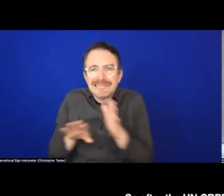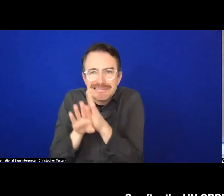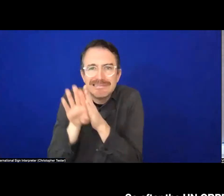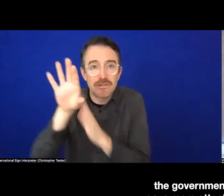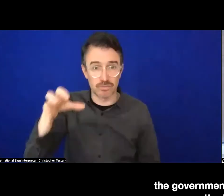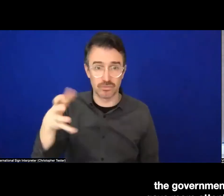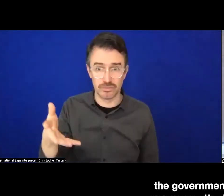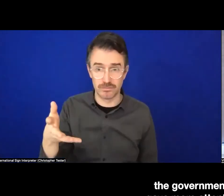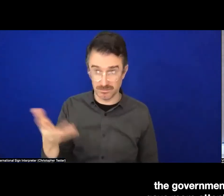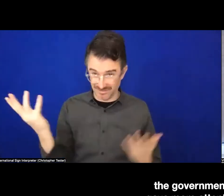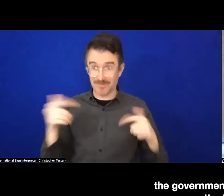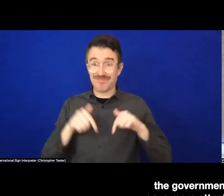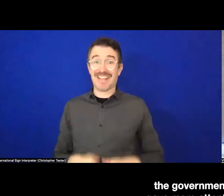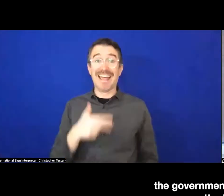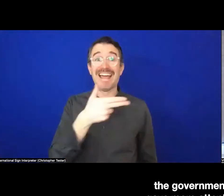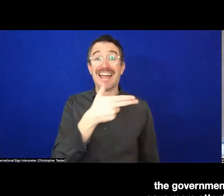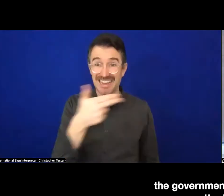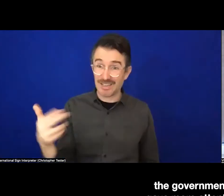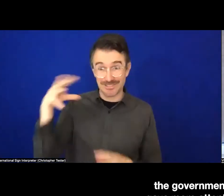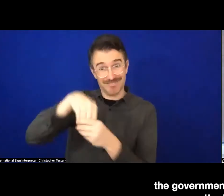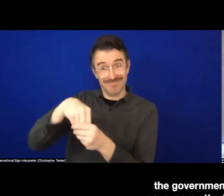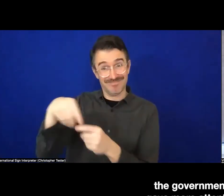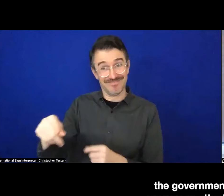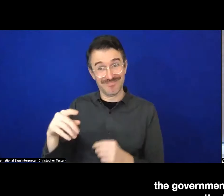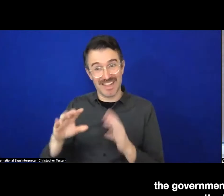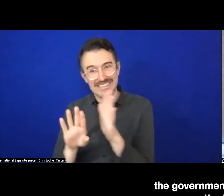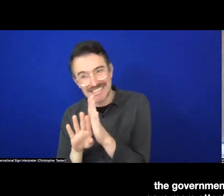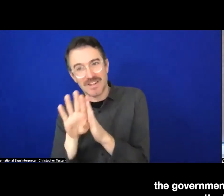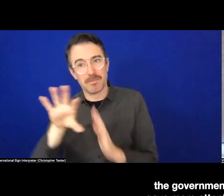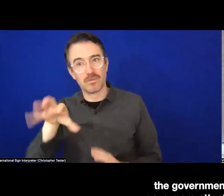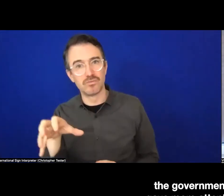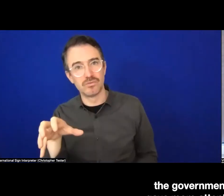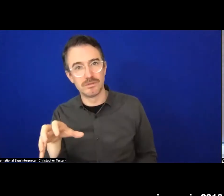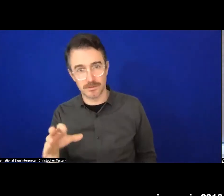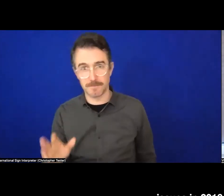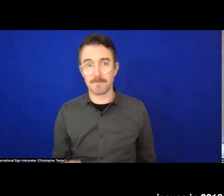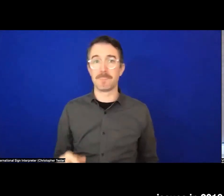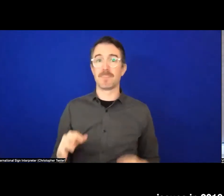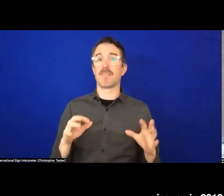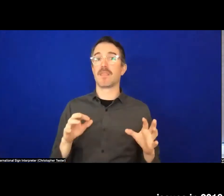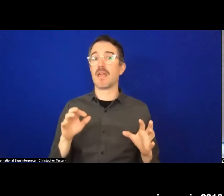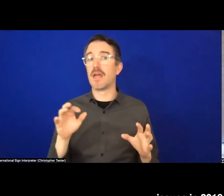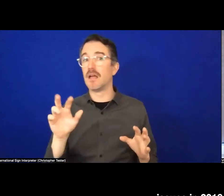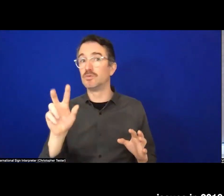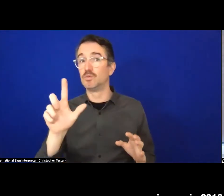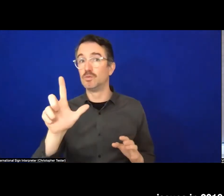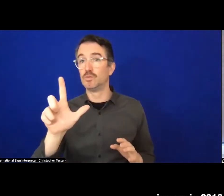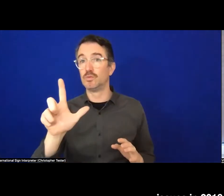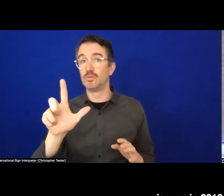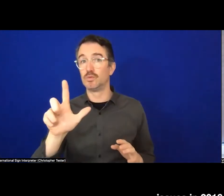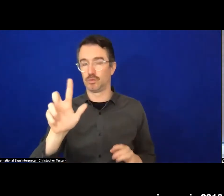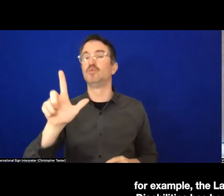in 2011, the government of Indonesia gave more attention to disabilities issues.